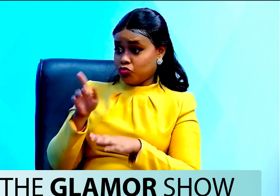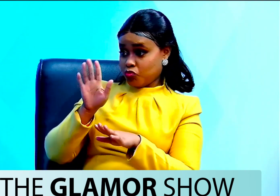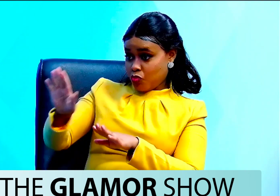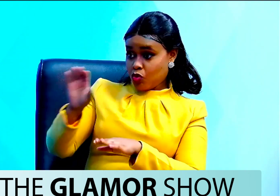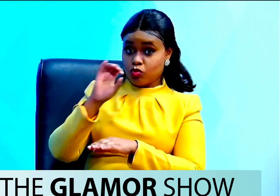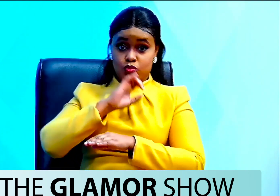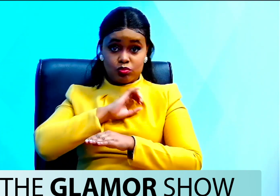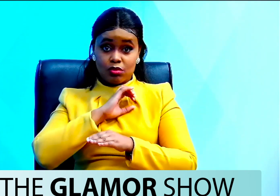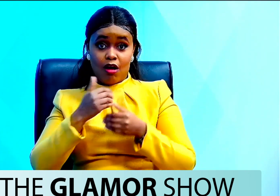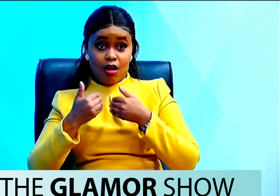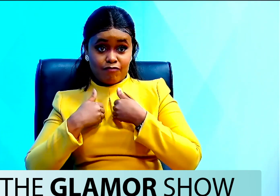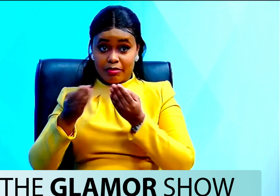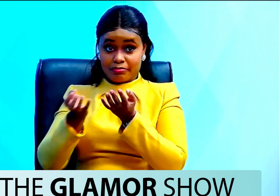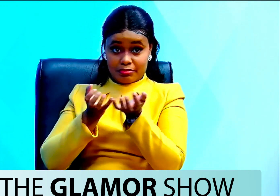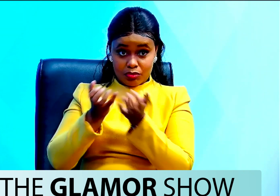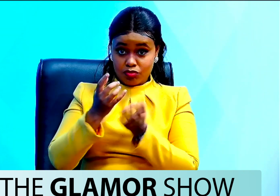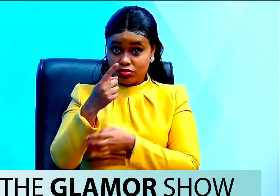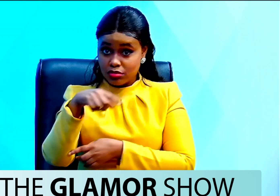That is quite clear.